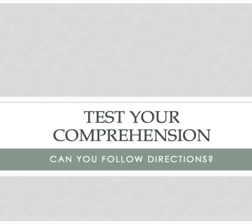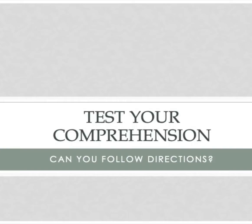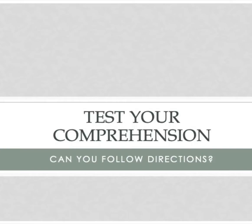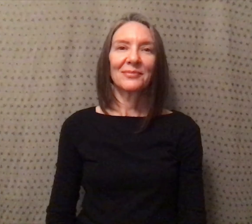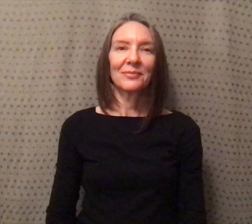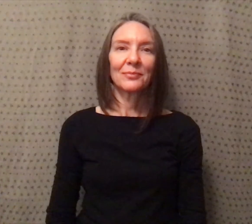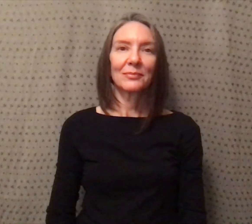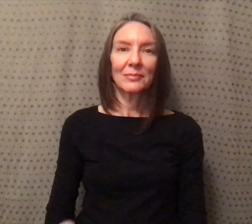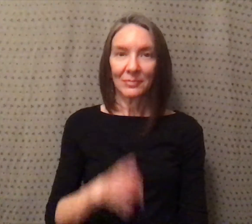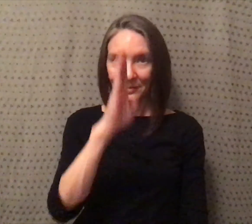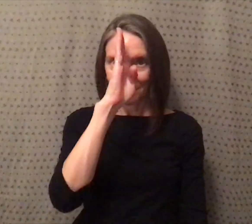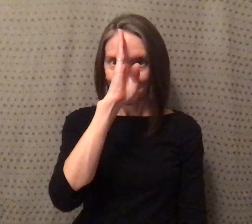about.